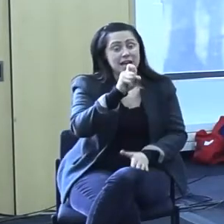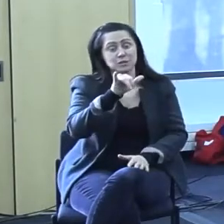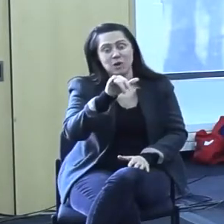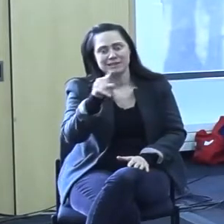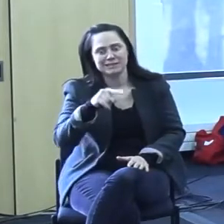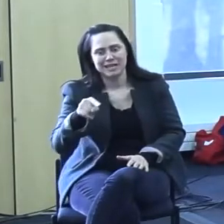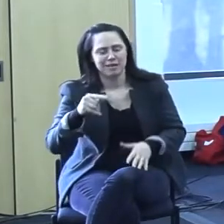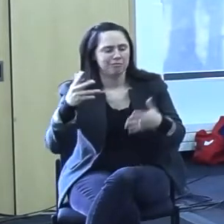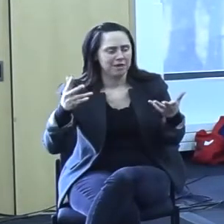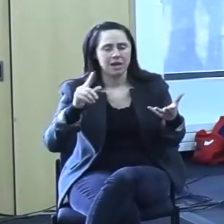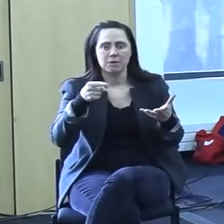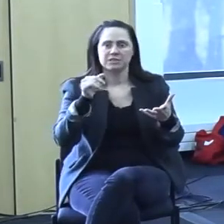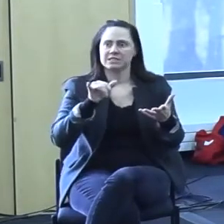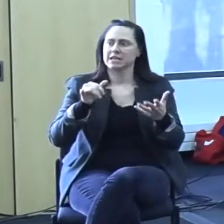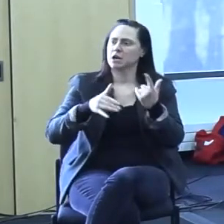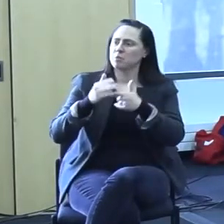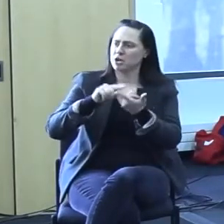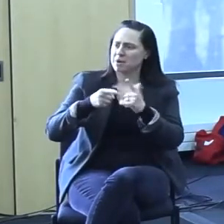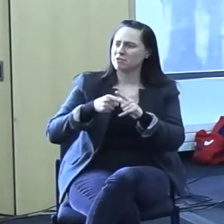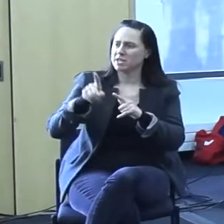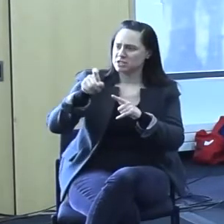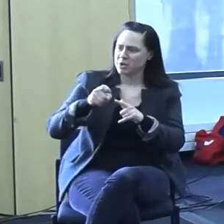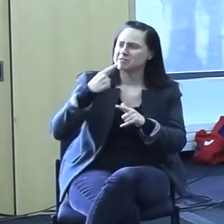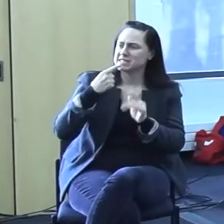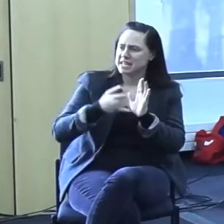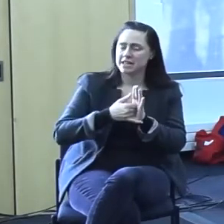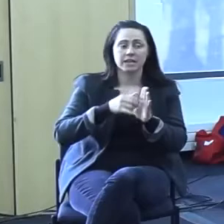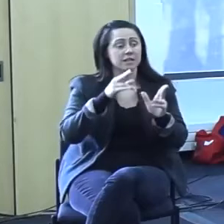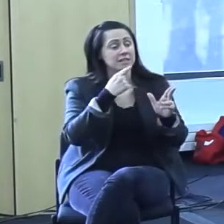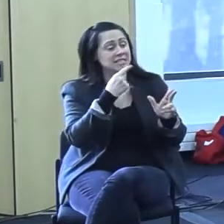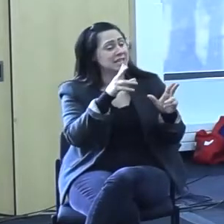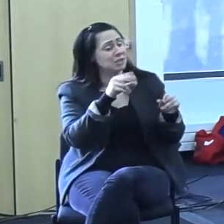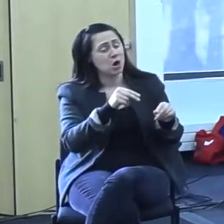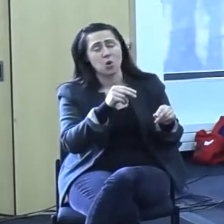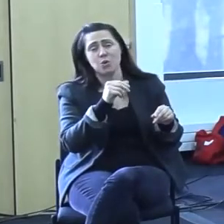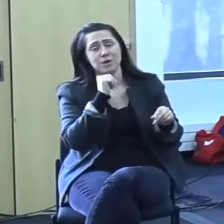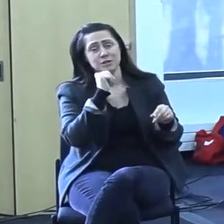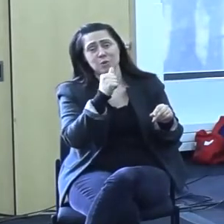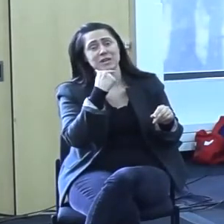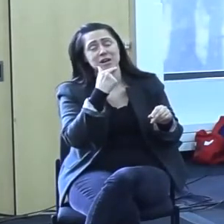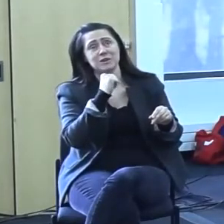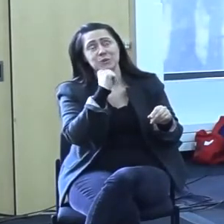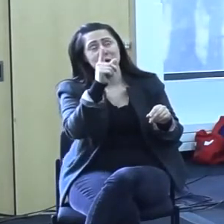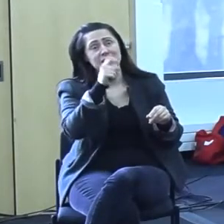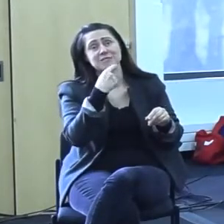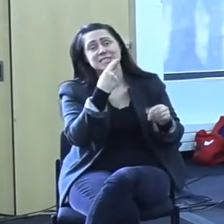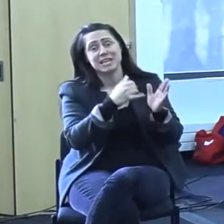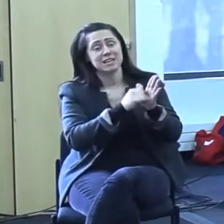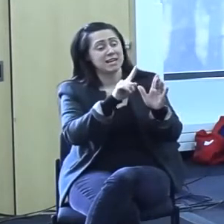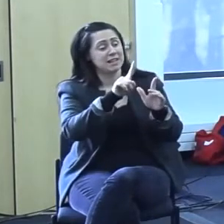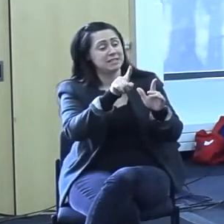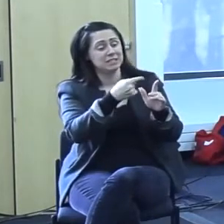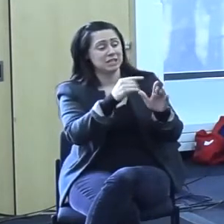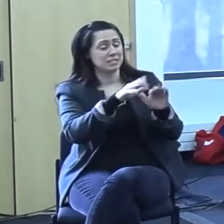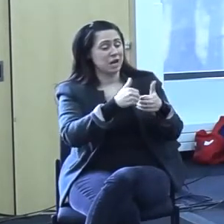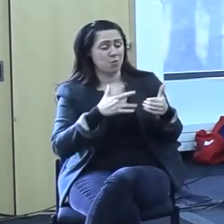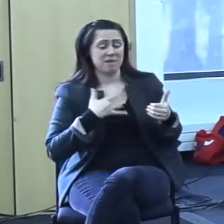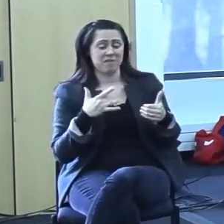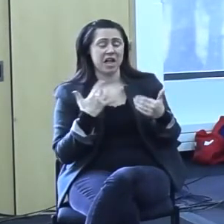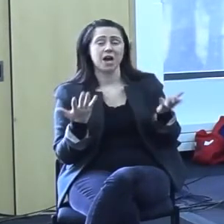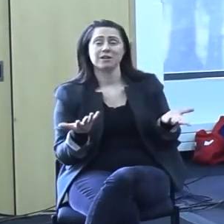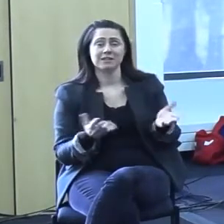XYZ," and I was just like, "Oh, but you're my friends, like you have to say that." And they're like, "No, we don't. That's just how we feel."